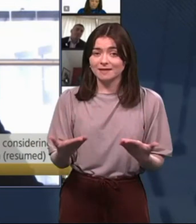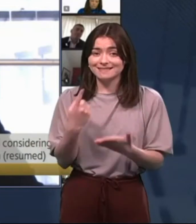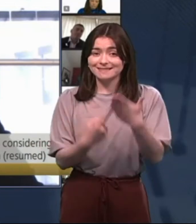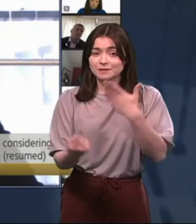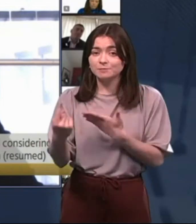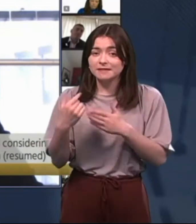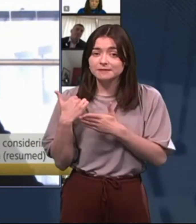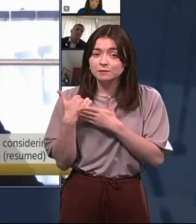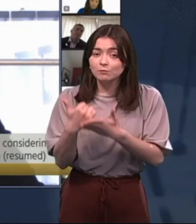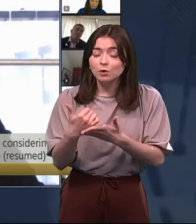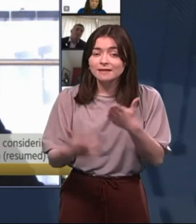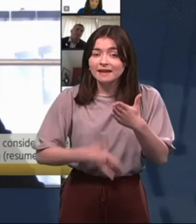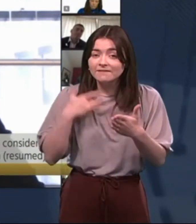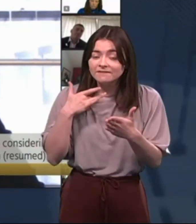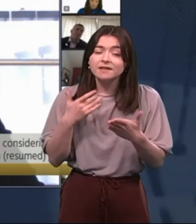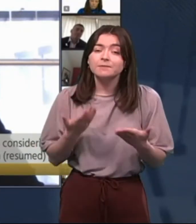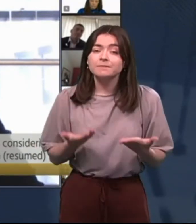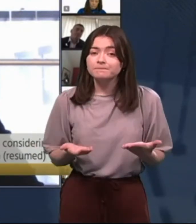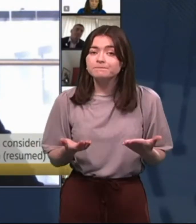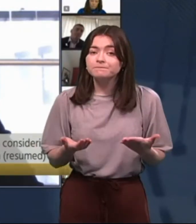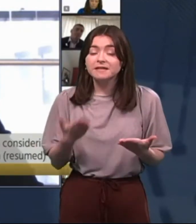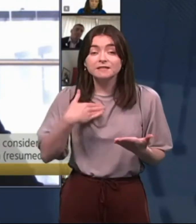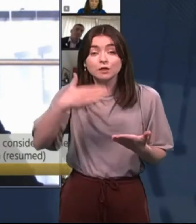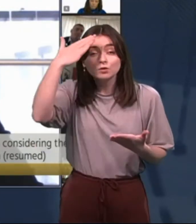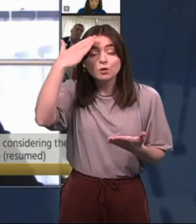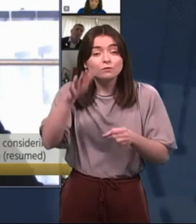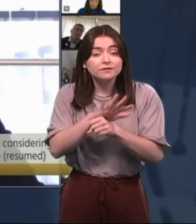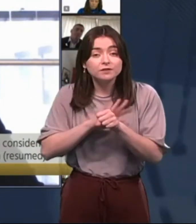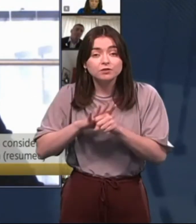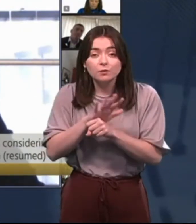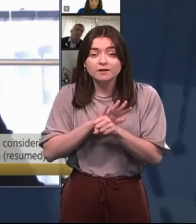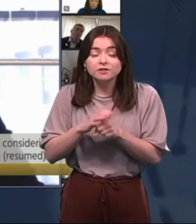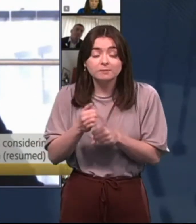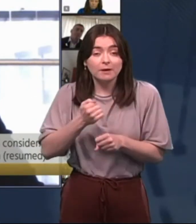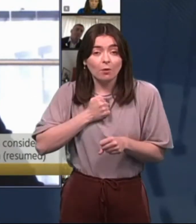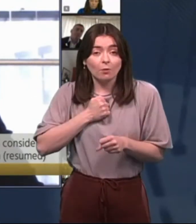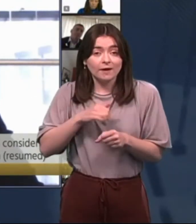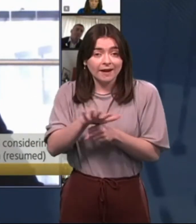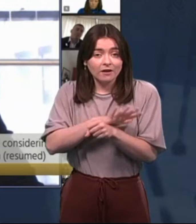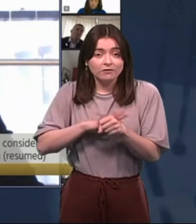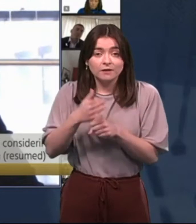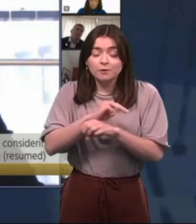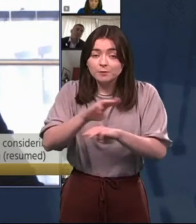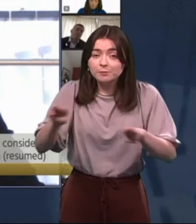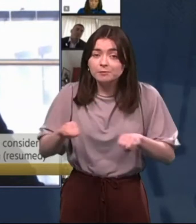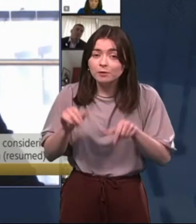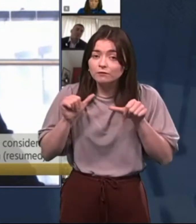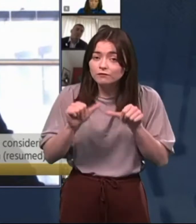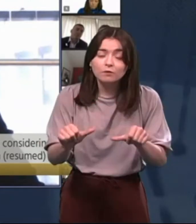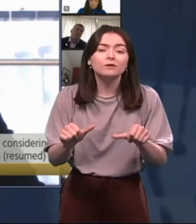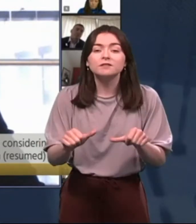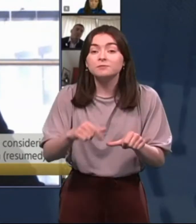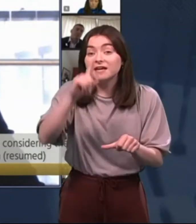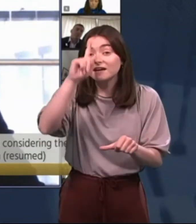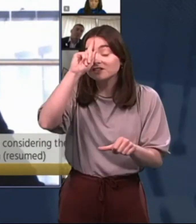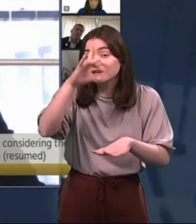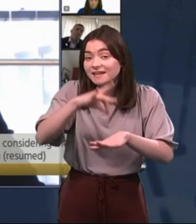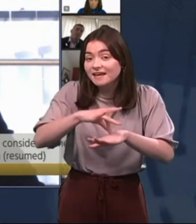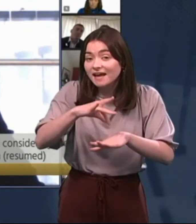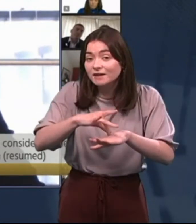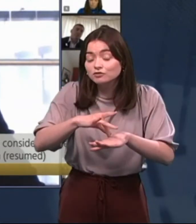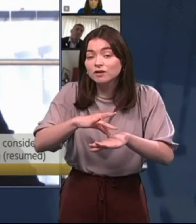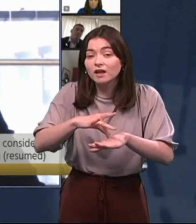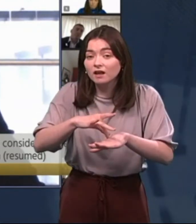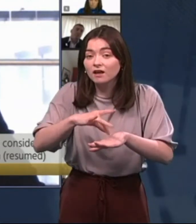independent supported living. And I know situations in my own constituency where people are forced to actually be in the psychiatric ward because there's